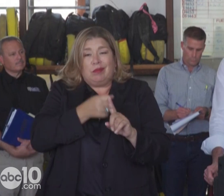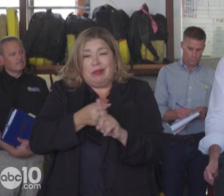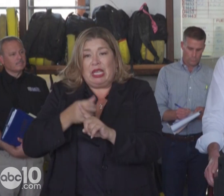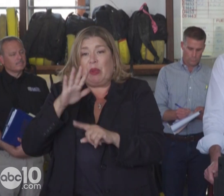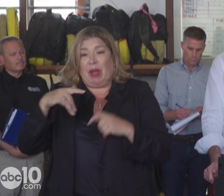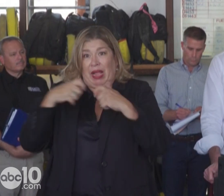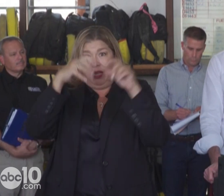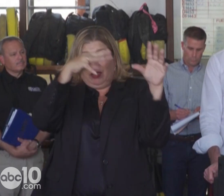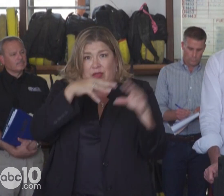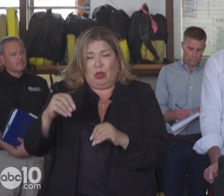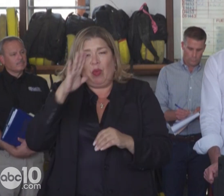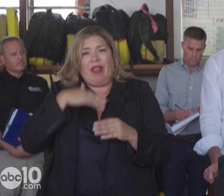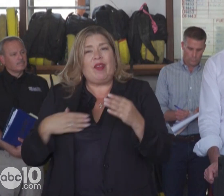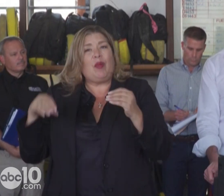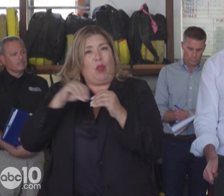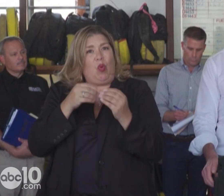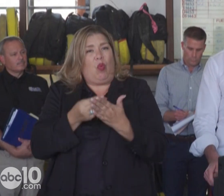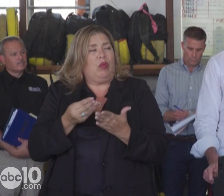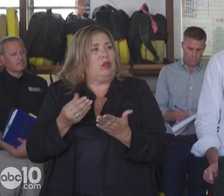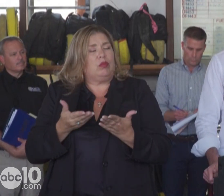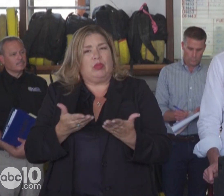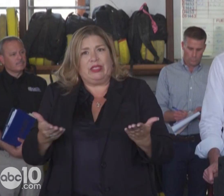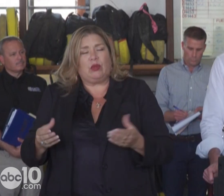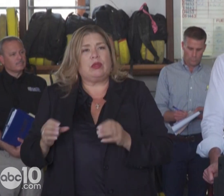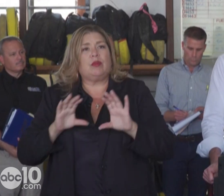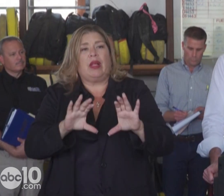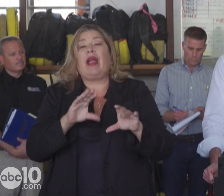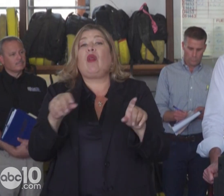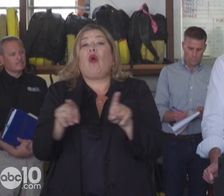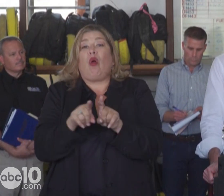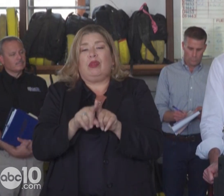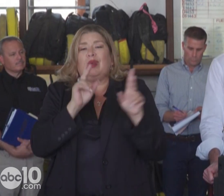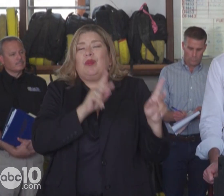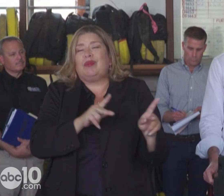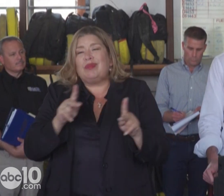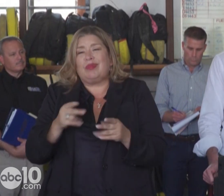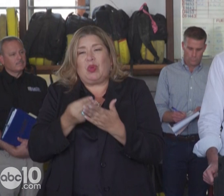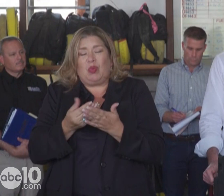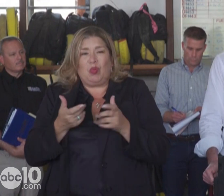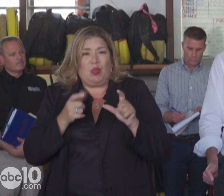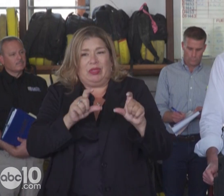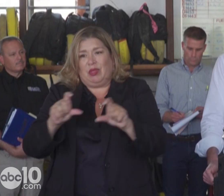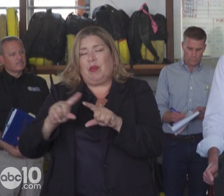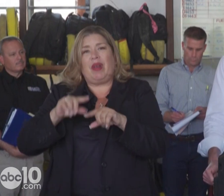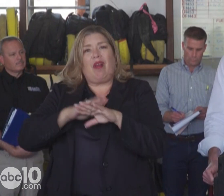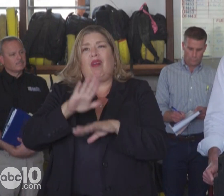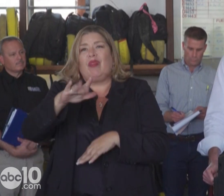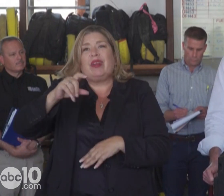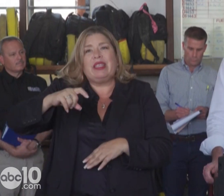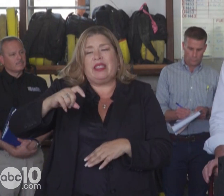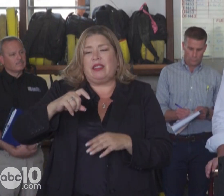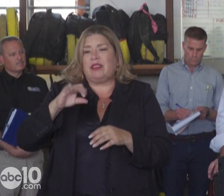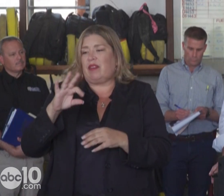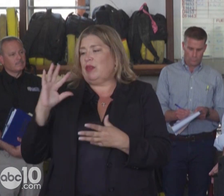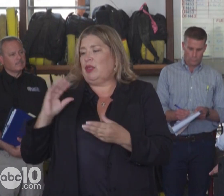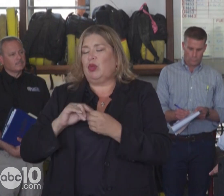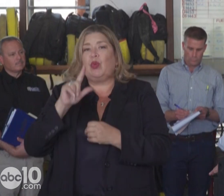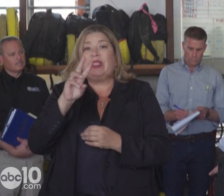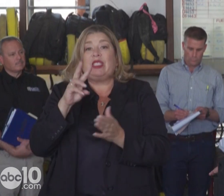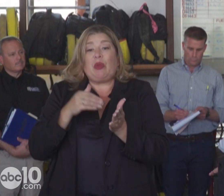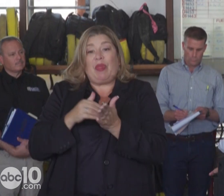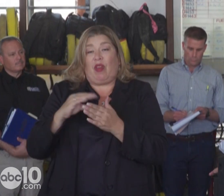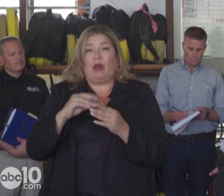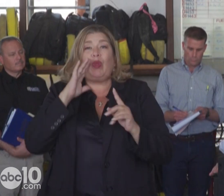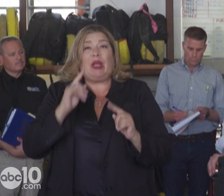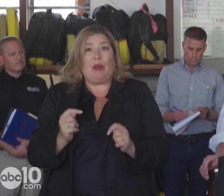have additional resources, and then we'll have the ability to provide proportional resources based upon need, up to $26 million